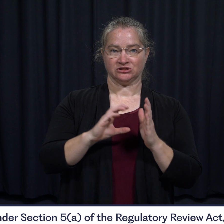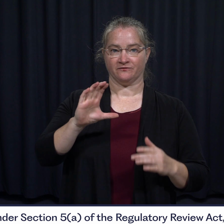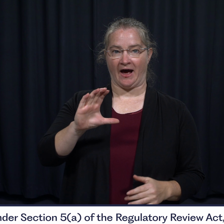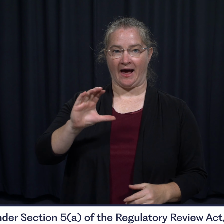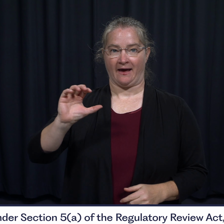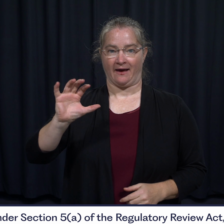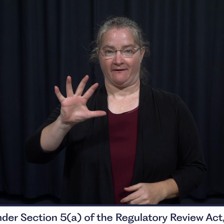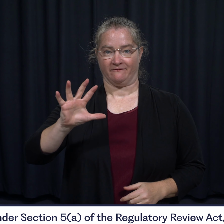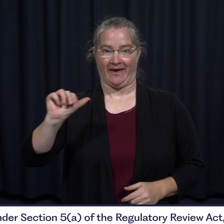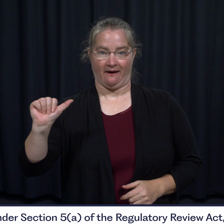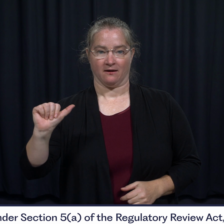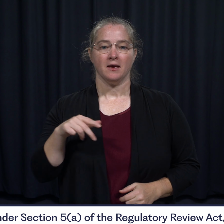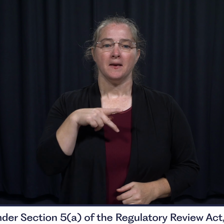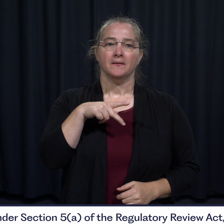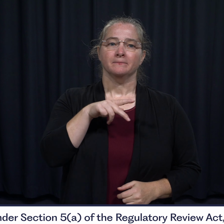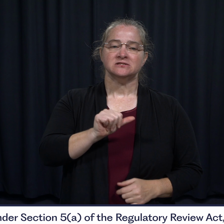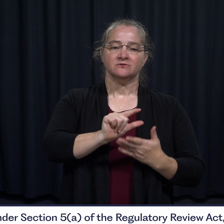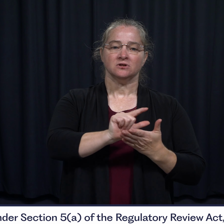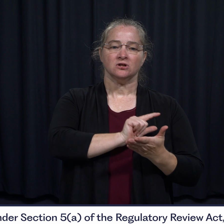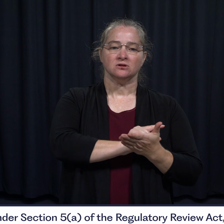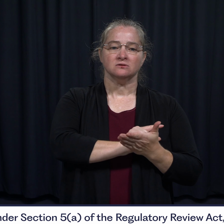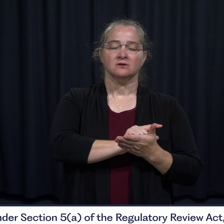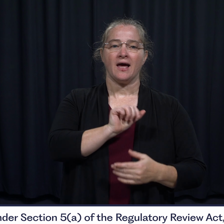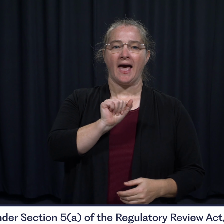Act 71, Section